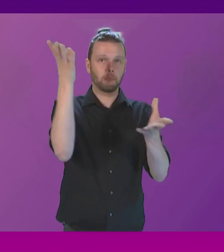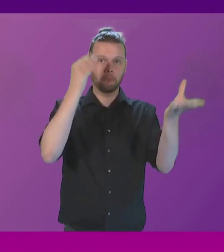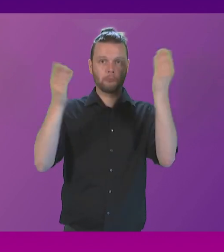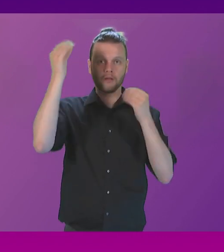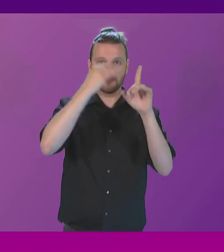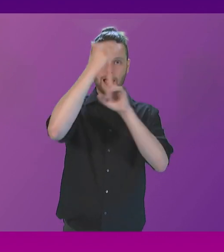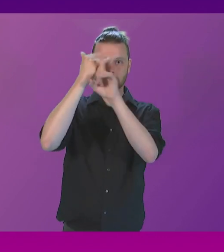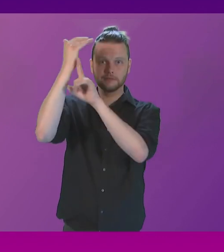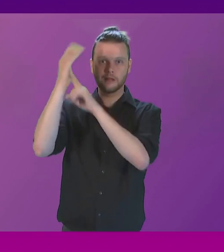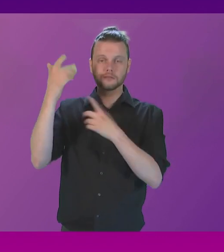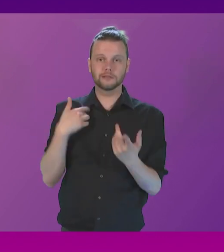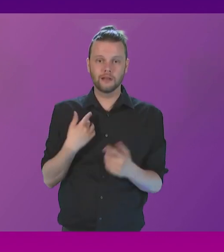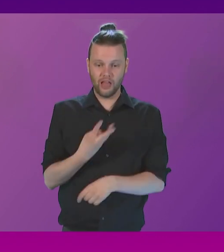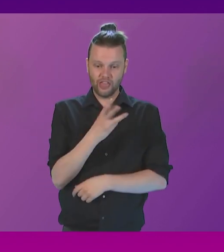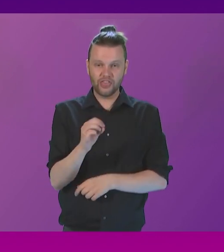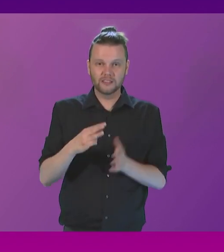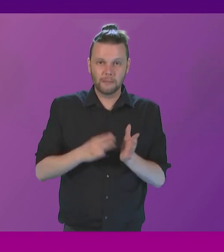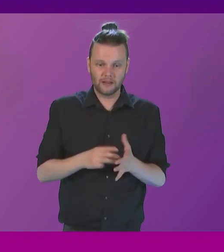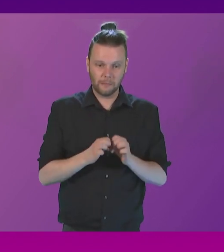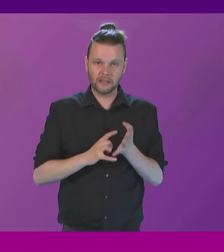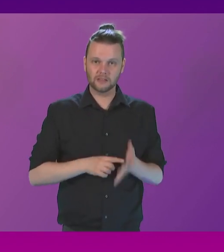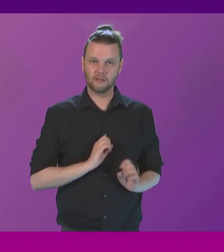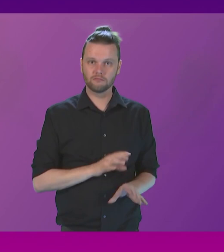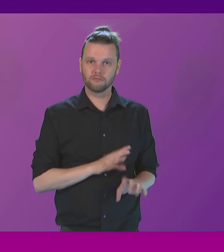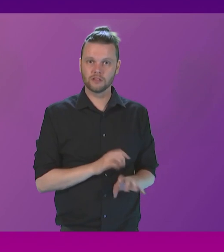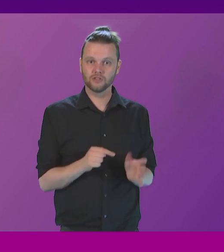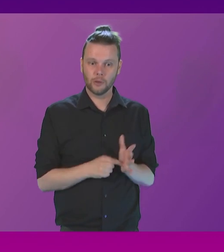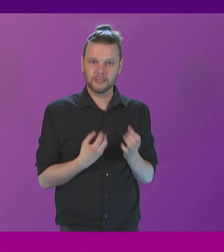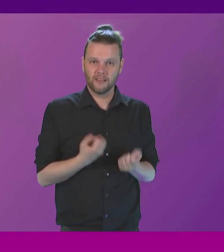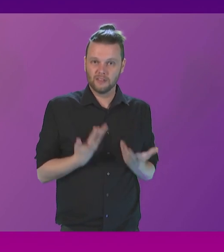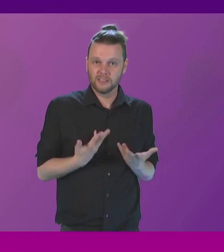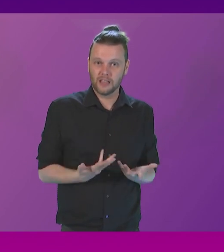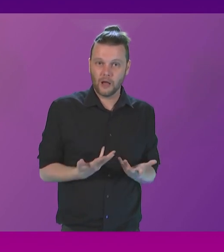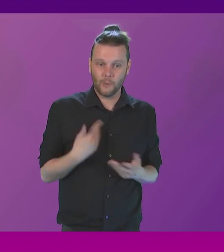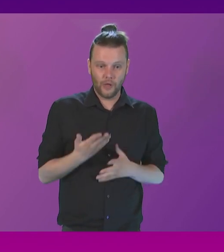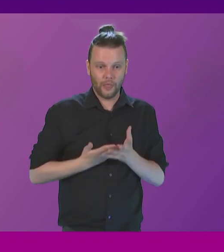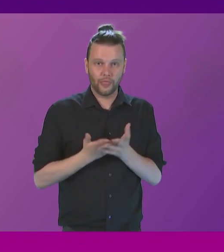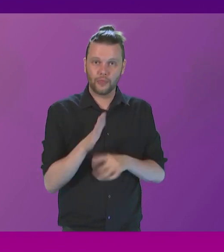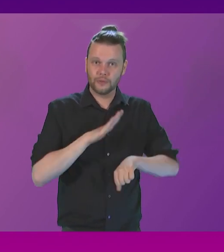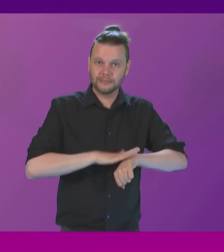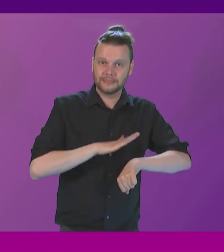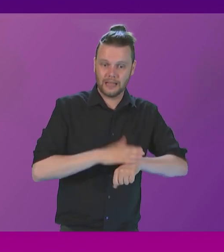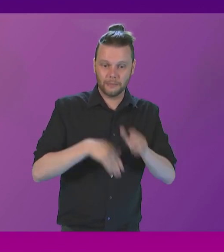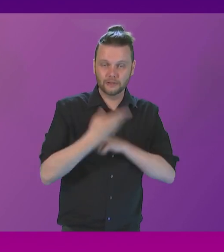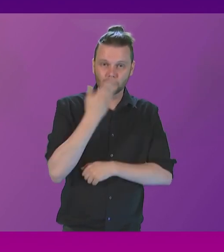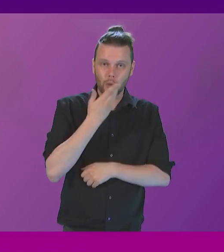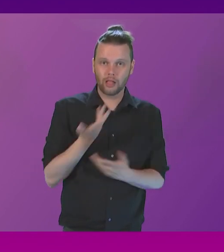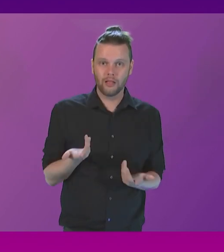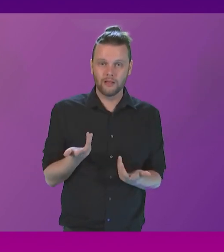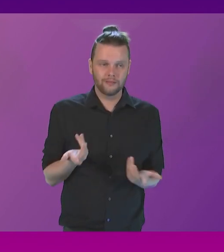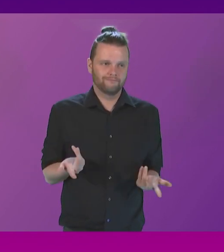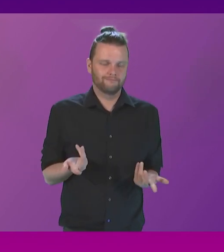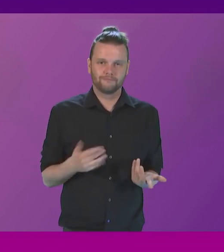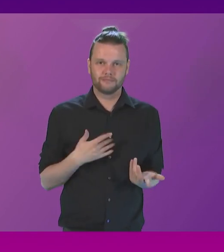to adults, the 30 minutes of BSL that Thomas currently receives a week during time in school isn't